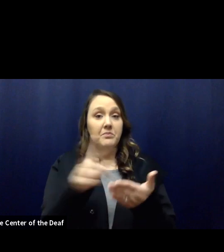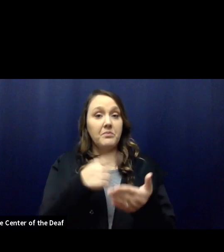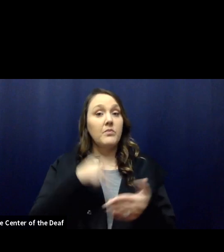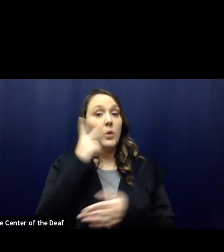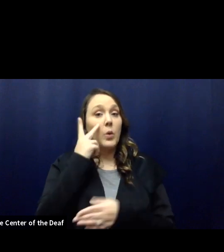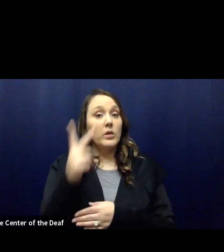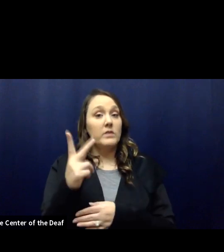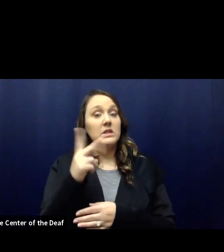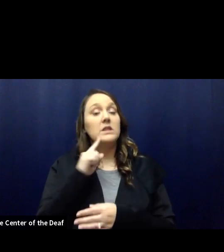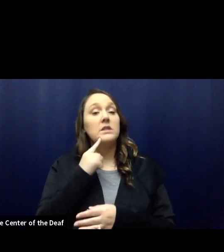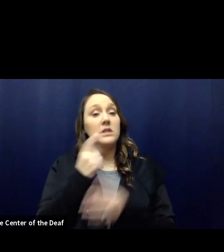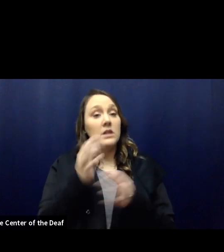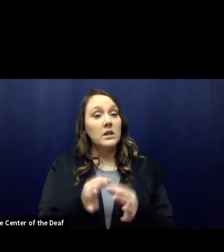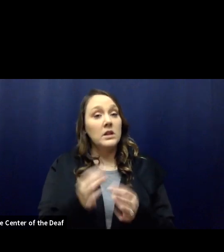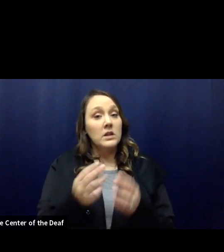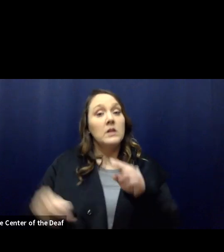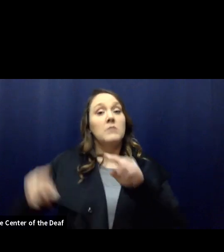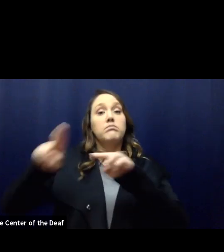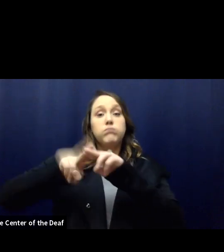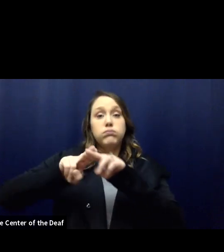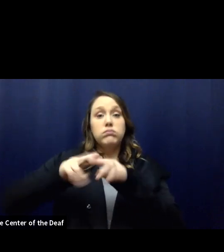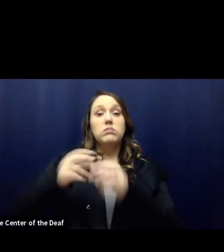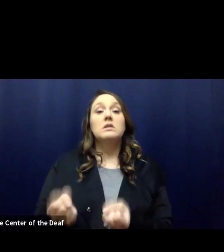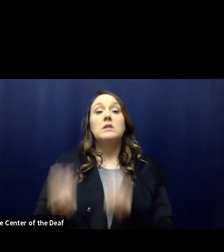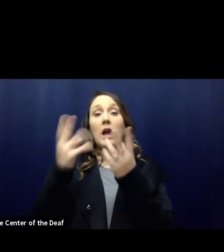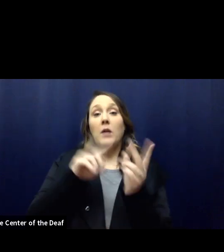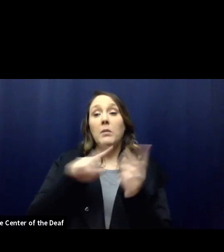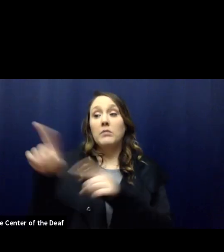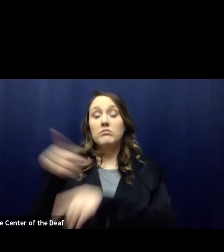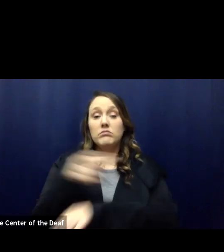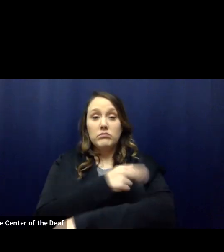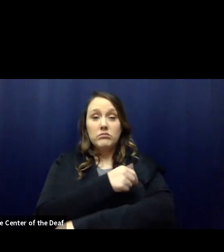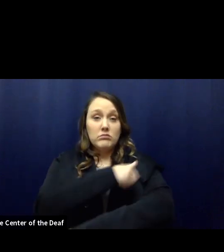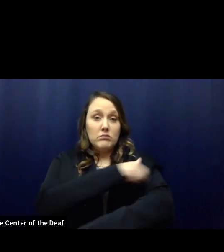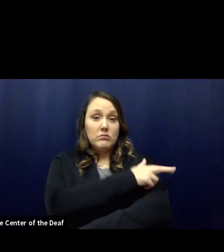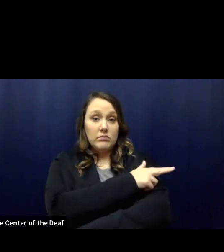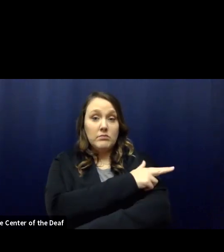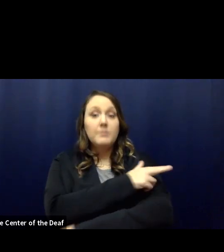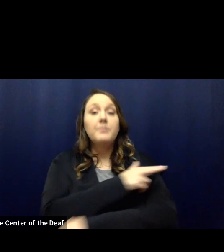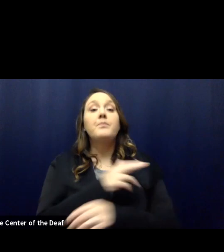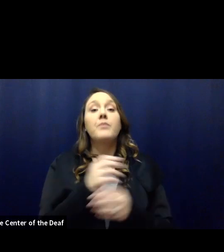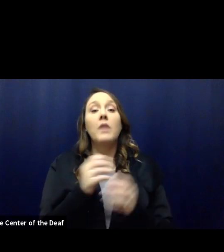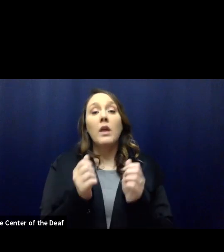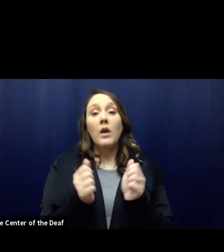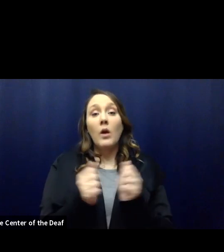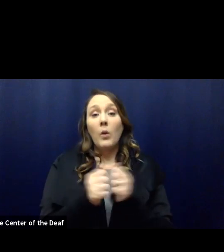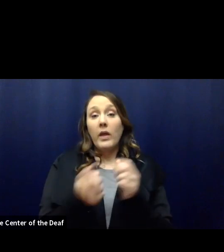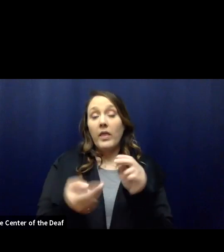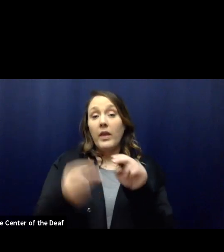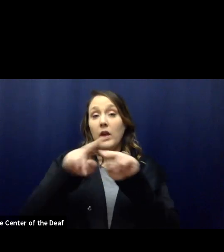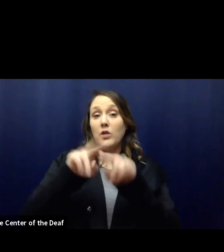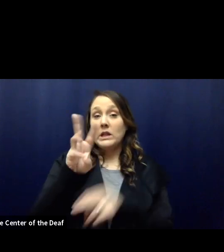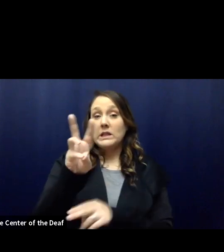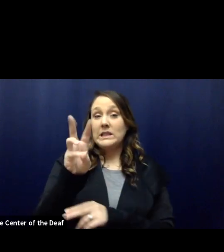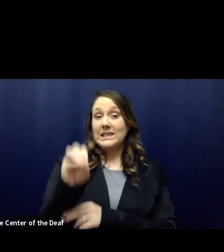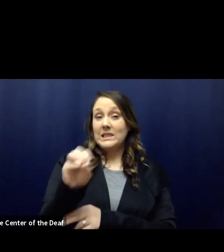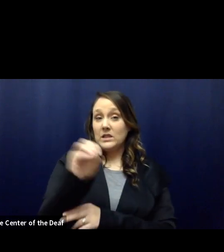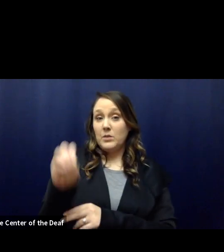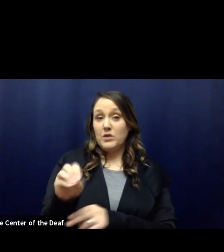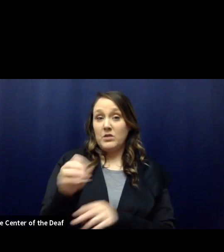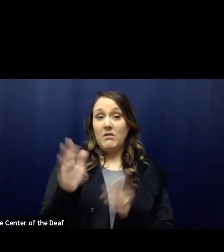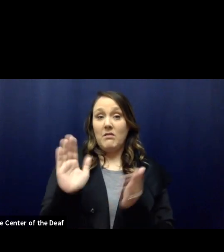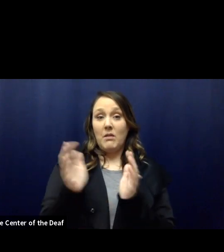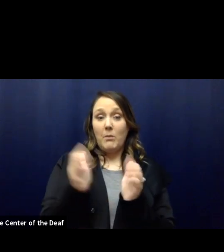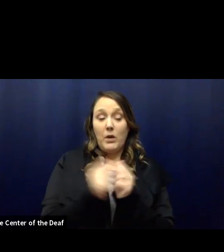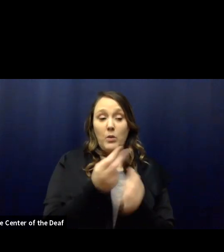significant increase in the number of hospitalizations with an increase of 60% from 2 weeks ago in the